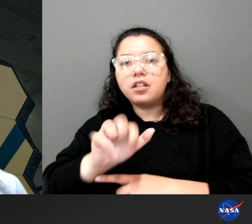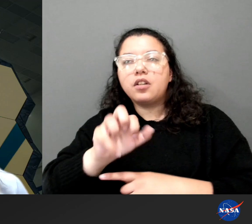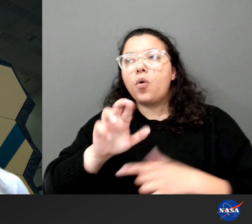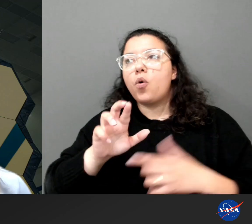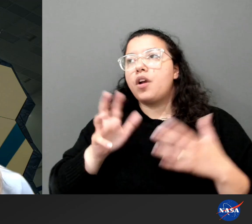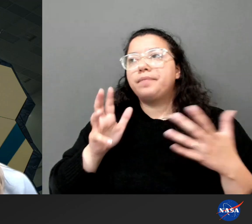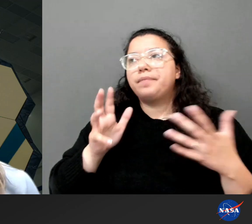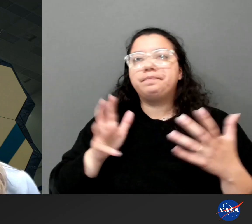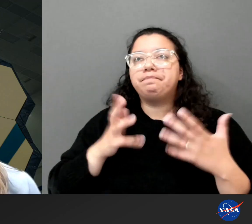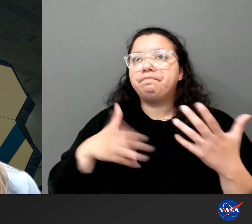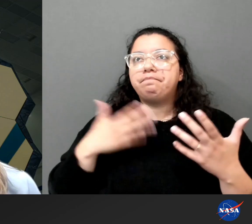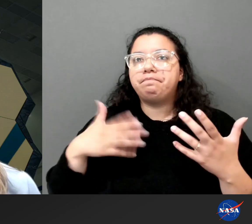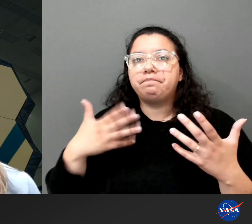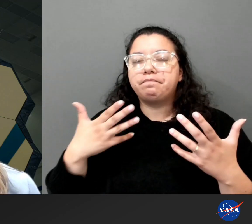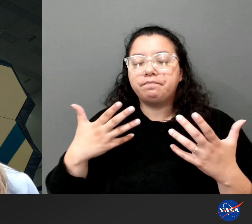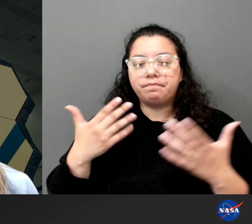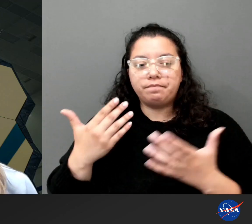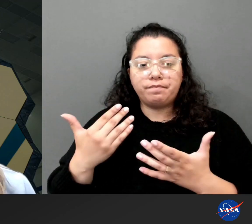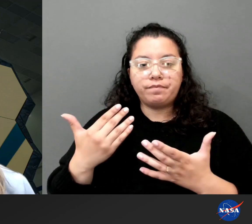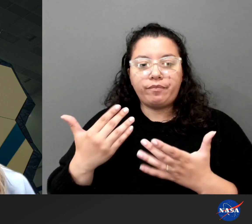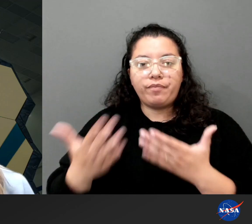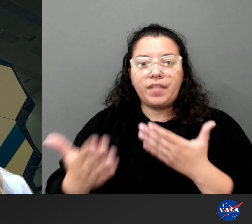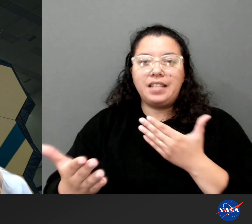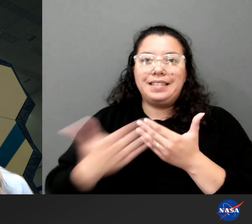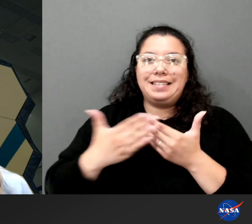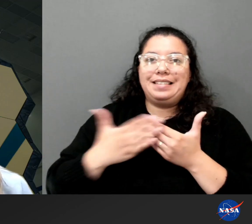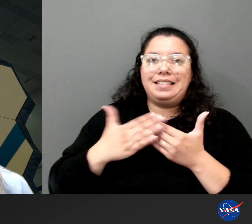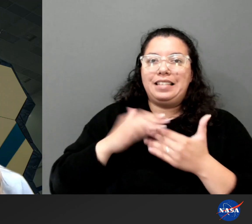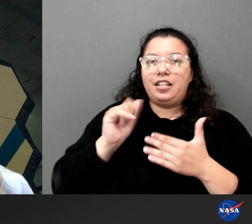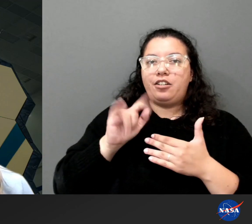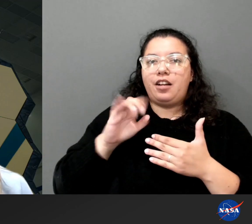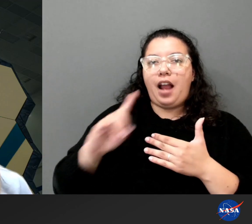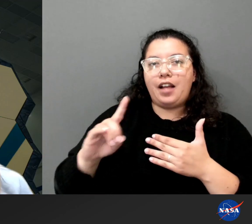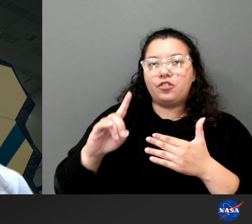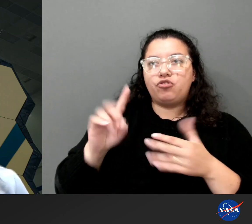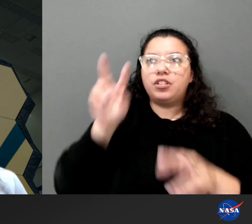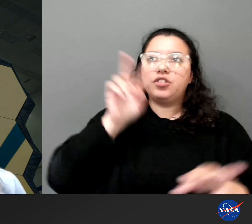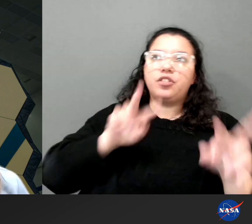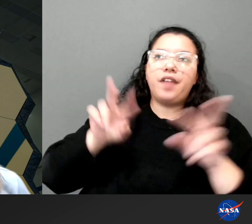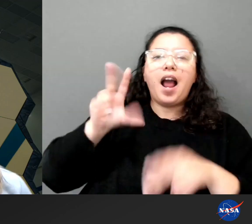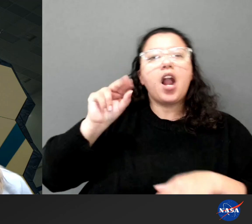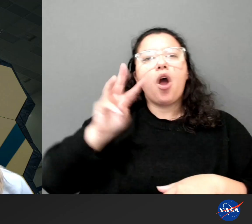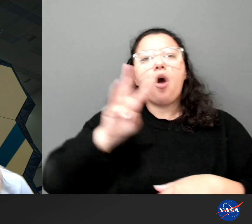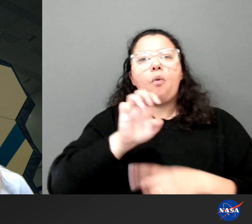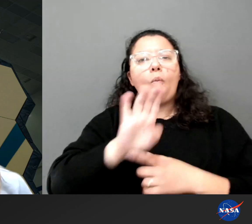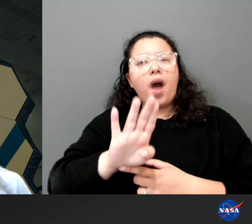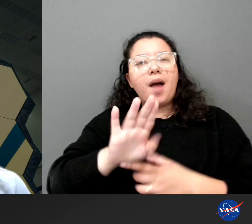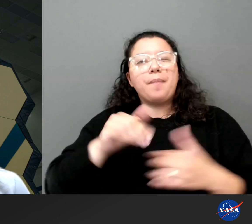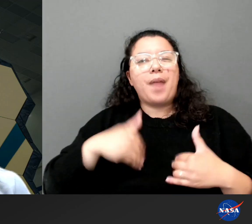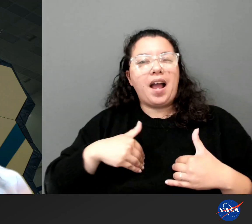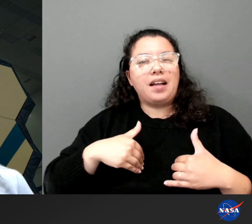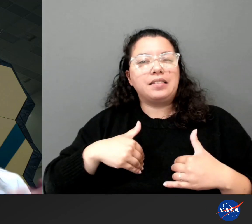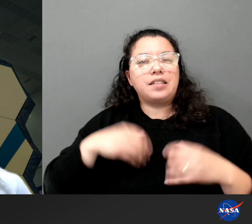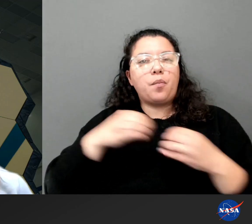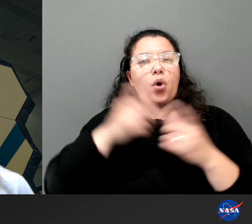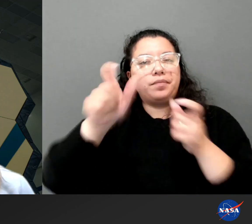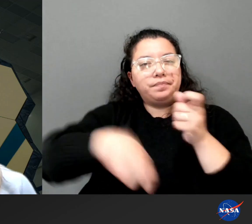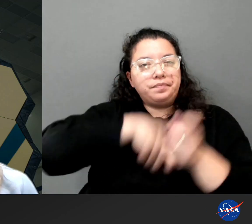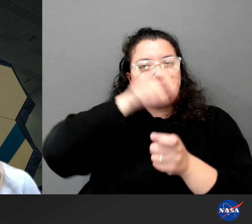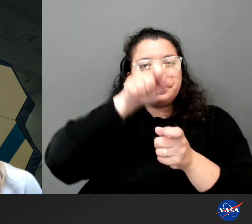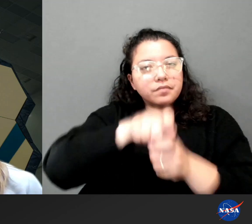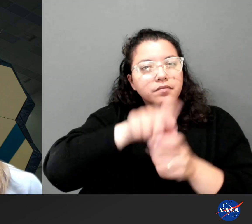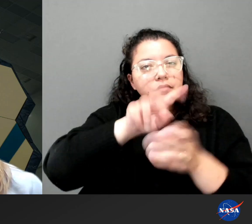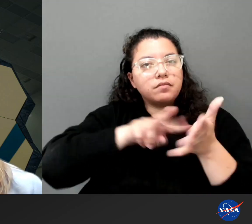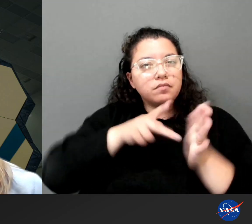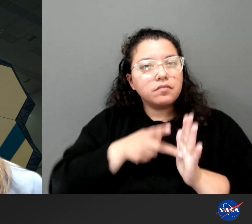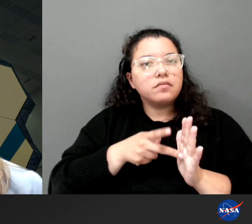some of these near-Earth asteroid surveys are doing. The James Webb Space Telescope has a very narrow angle that